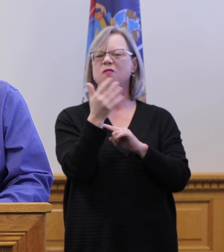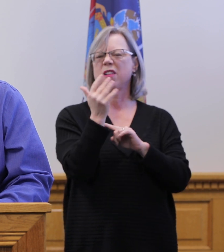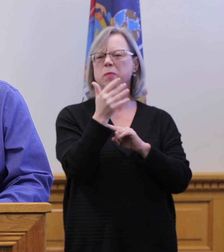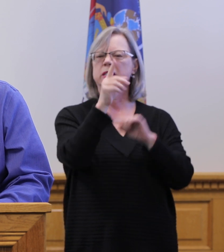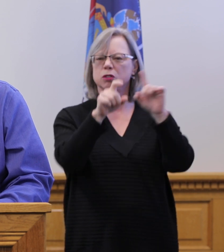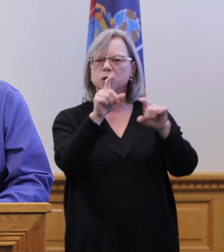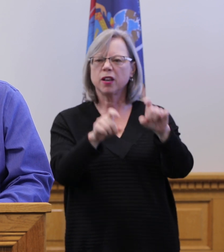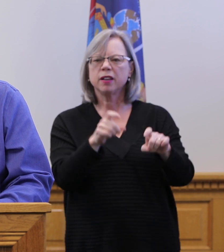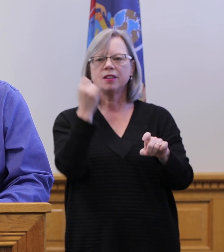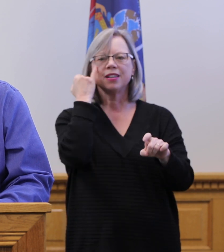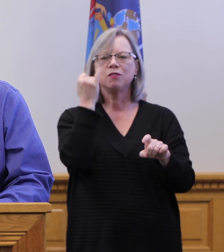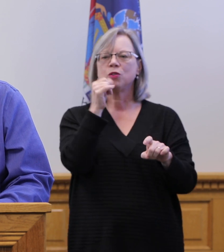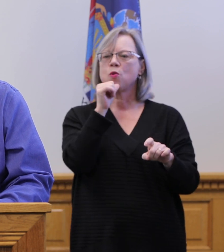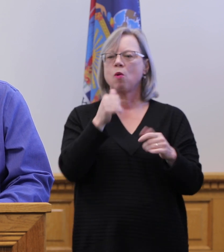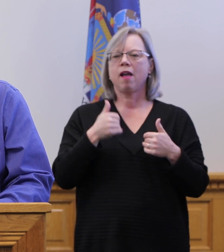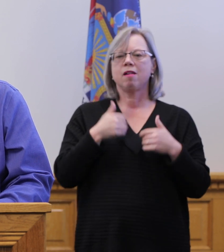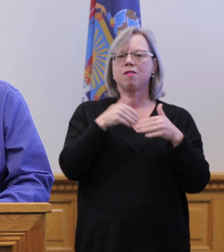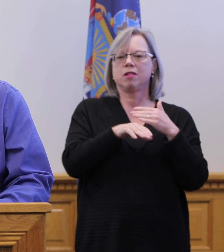call